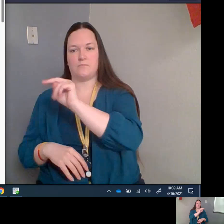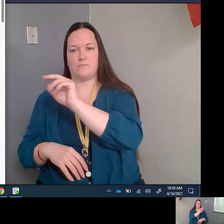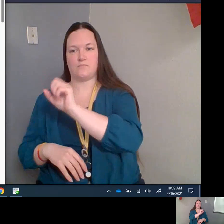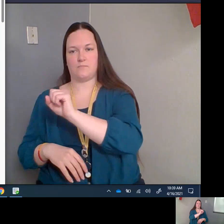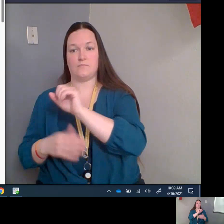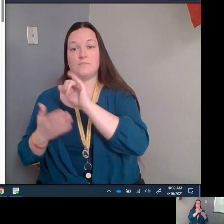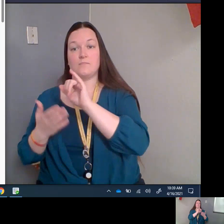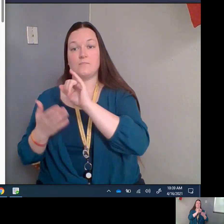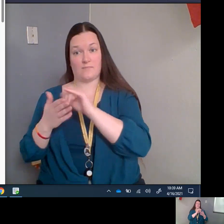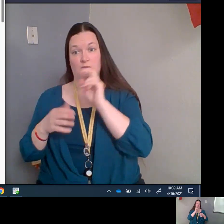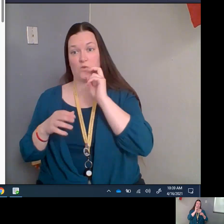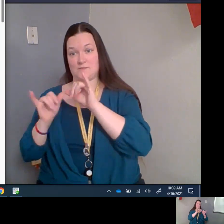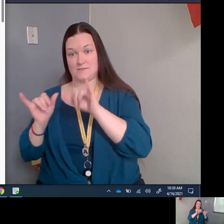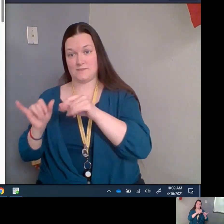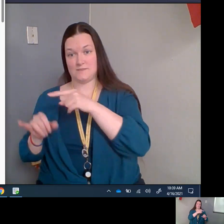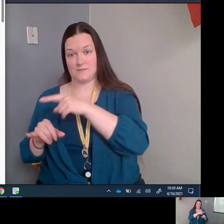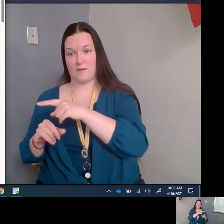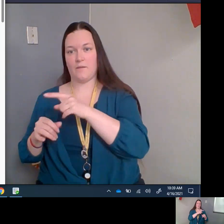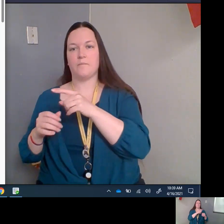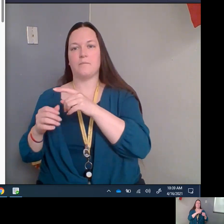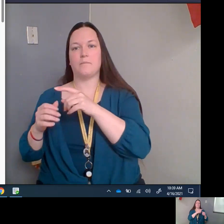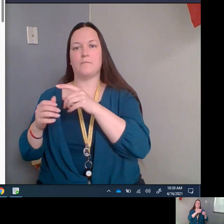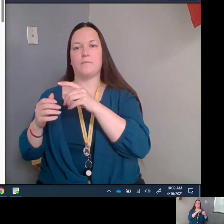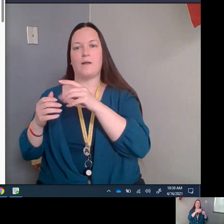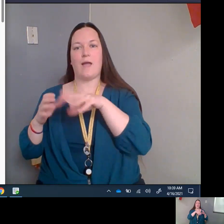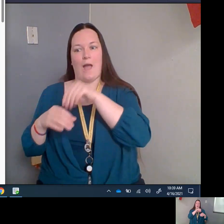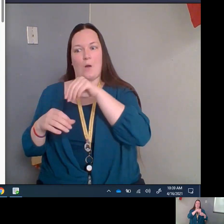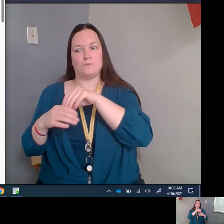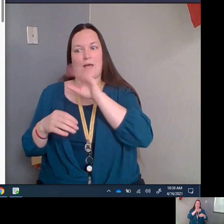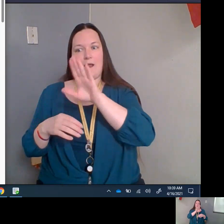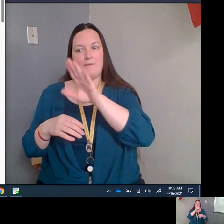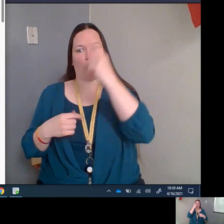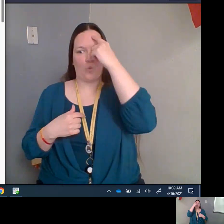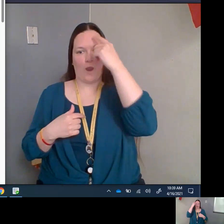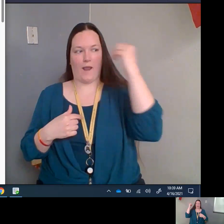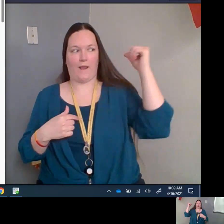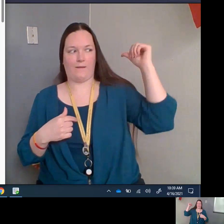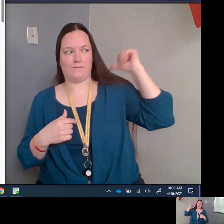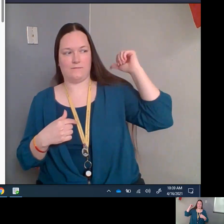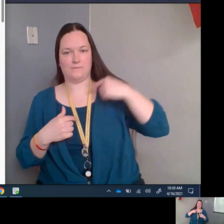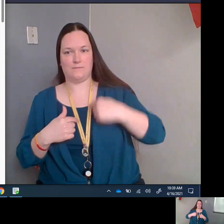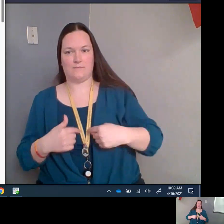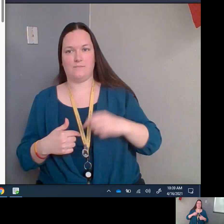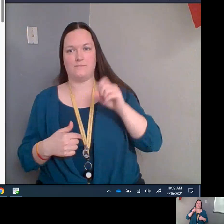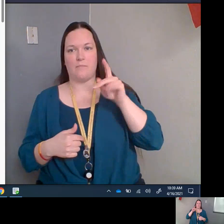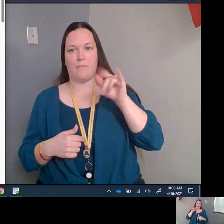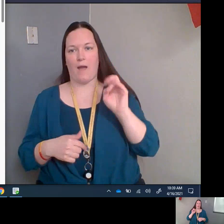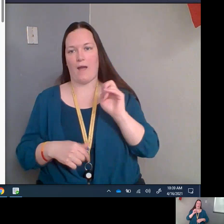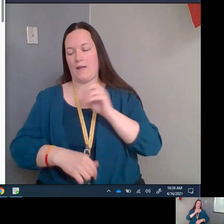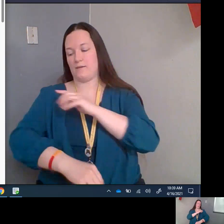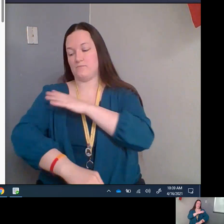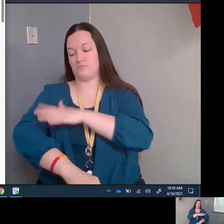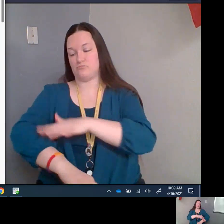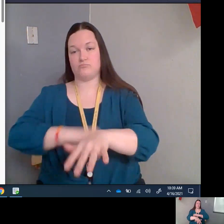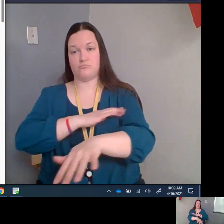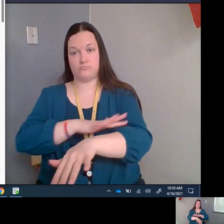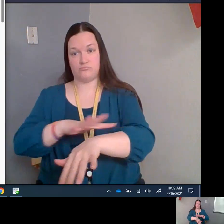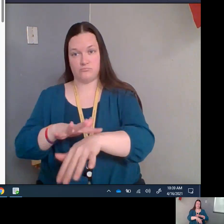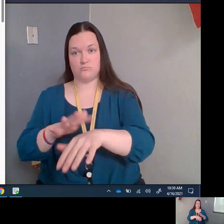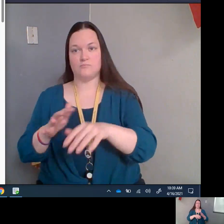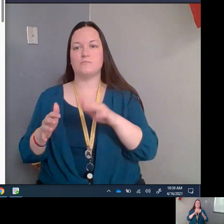The peripheral nervous system is essentially the nervous system outside of the brain and spinal cord. The peripheral